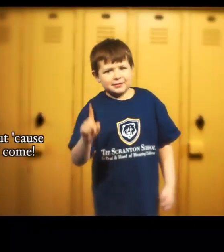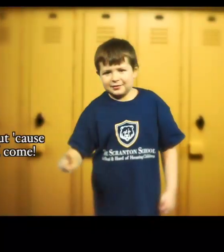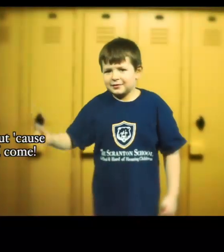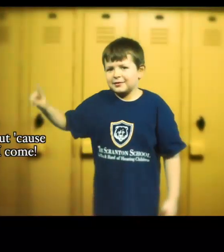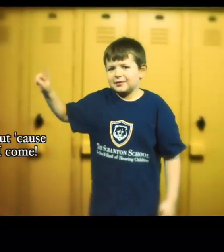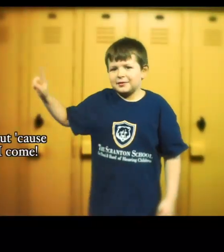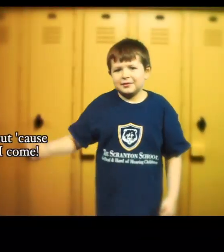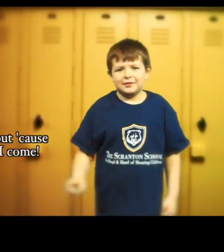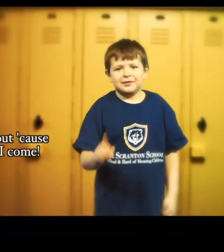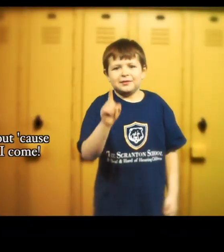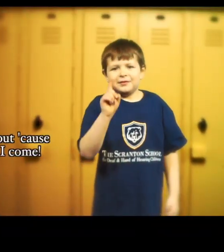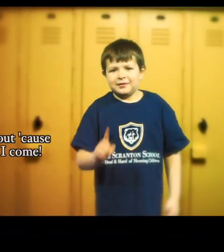come.